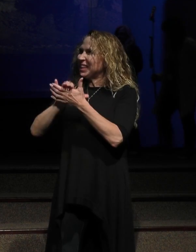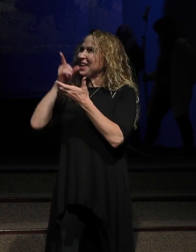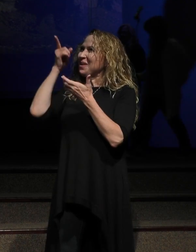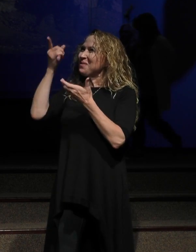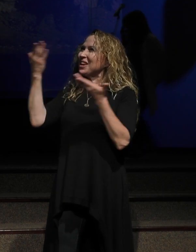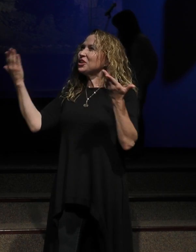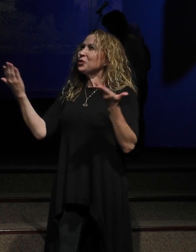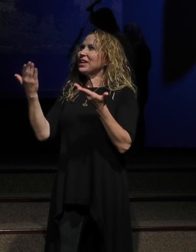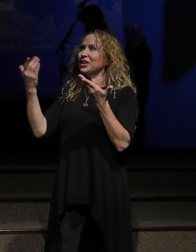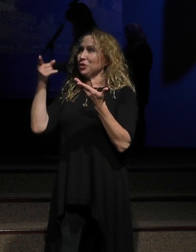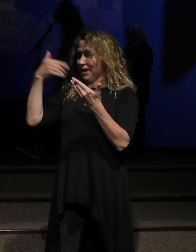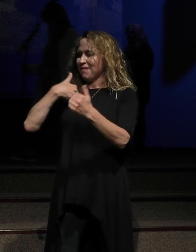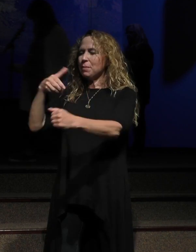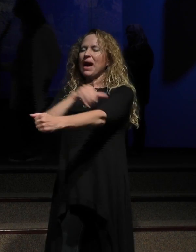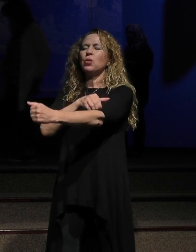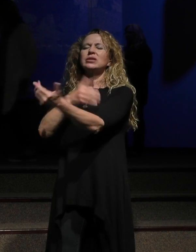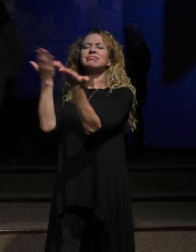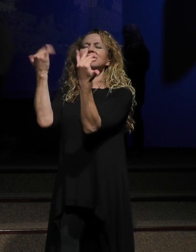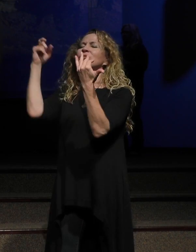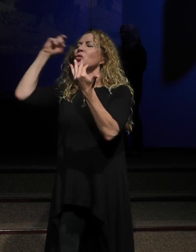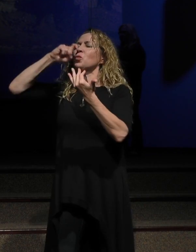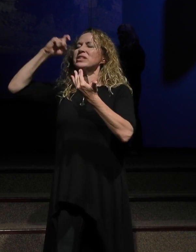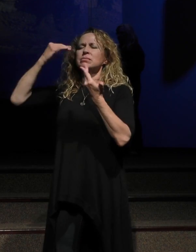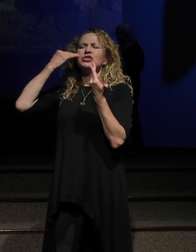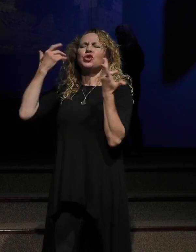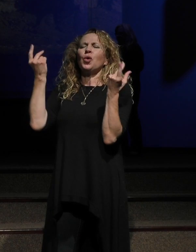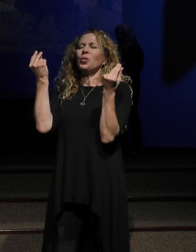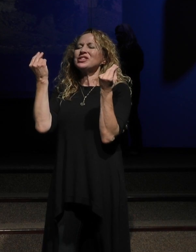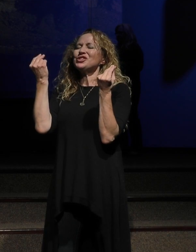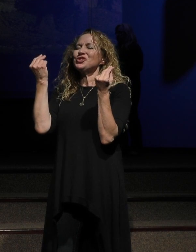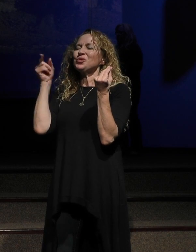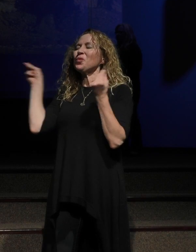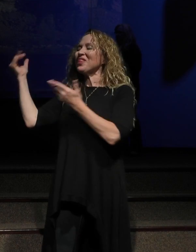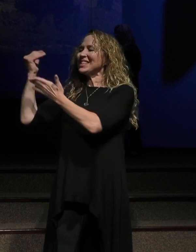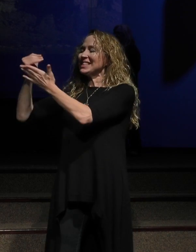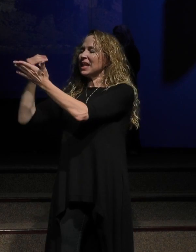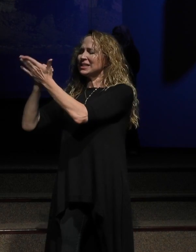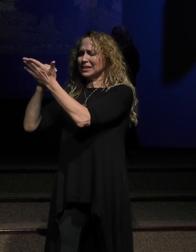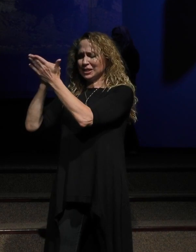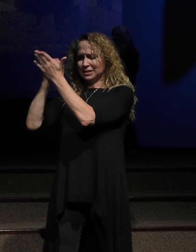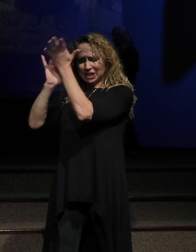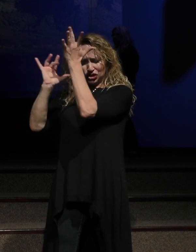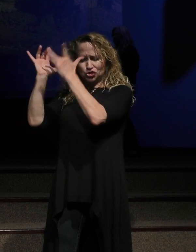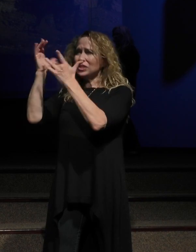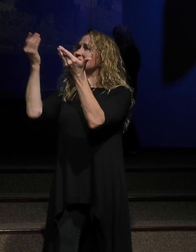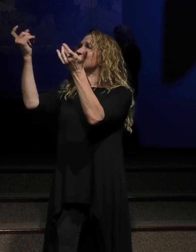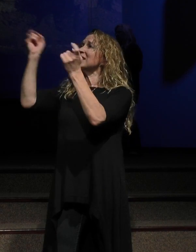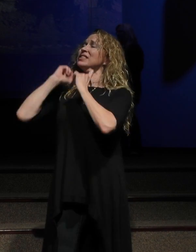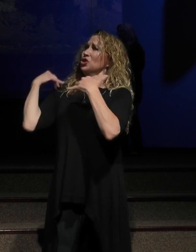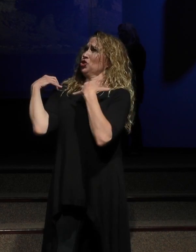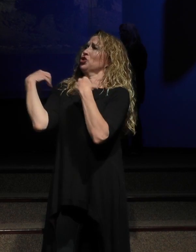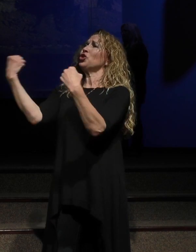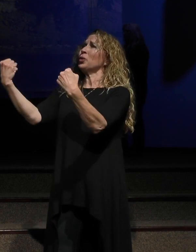believe you have the power. Give us the wisdom to know what to do with what we've heard today. And then Jesus, would you give us the courage to do it?